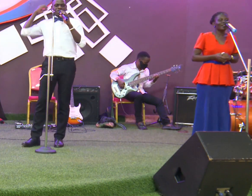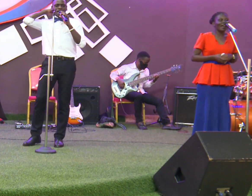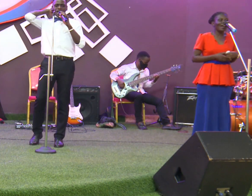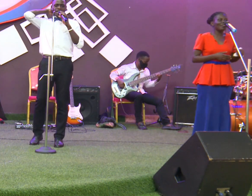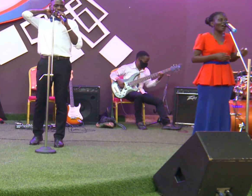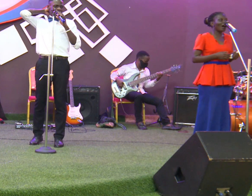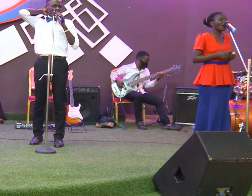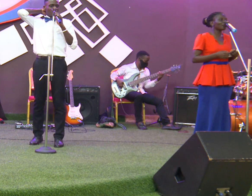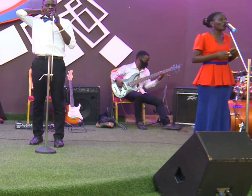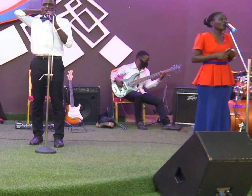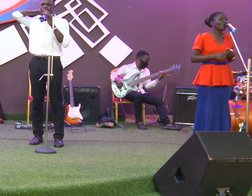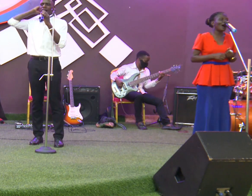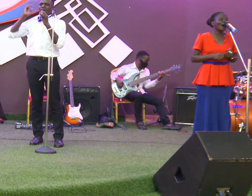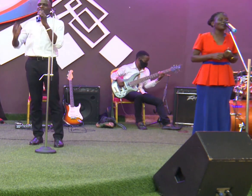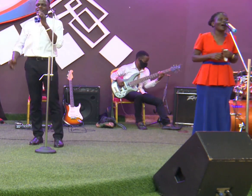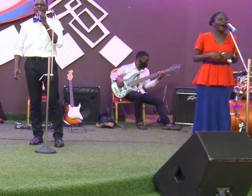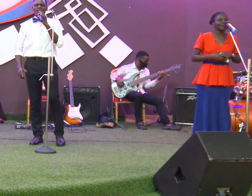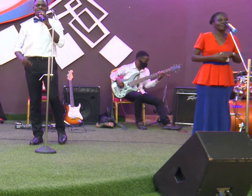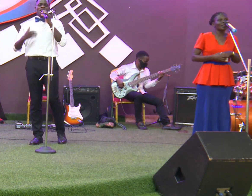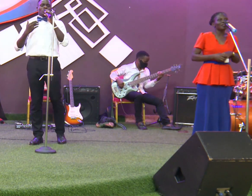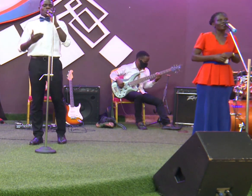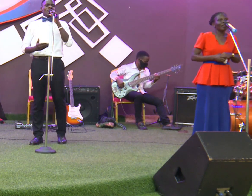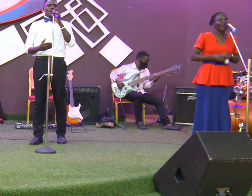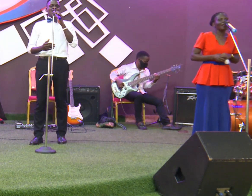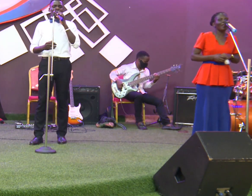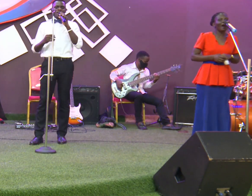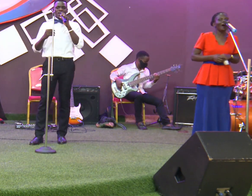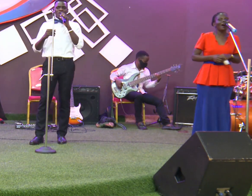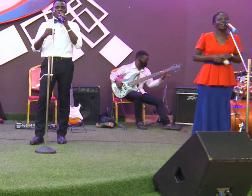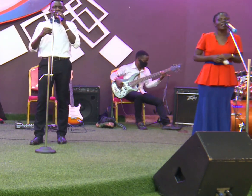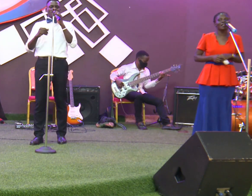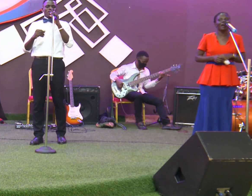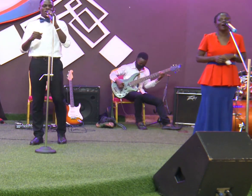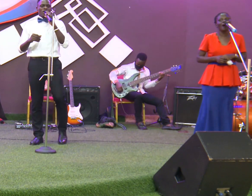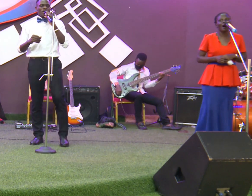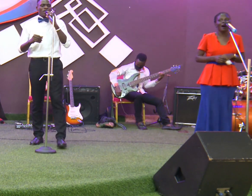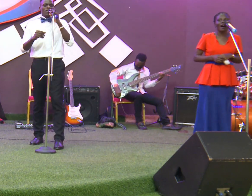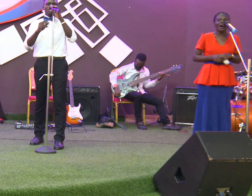us together, Lord. Bind us together with